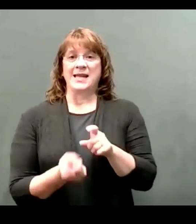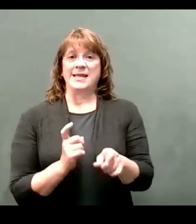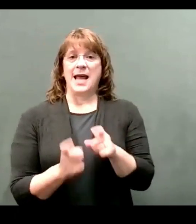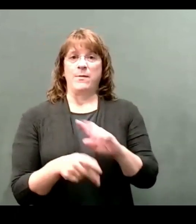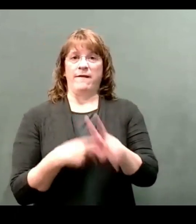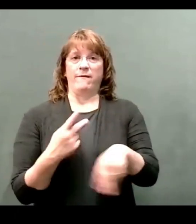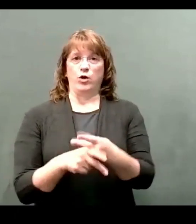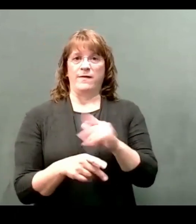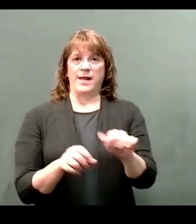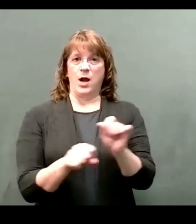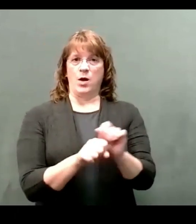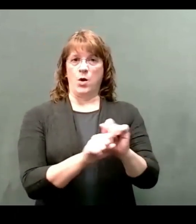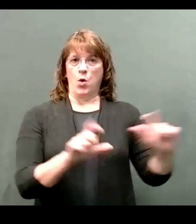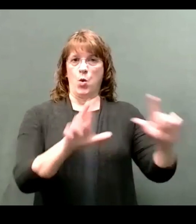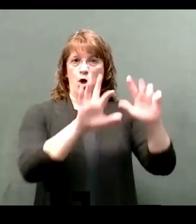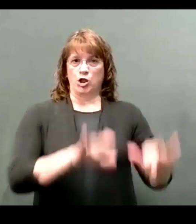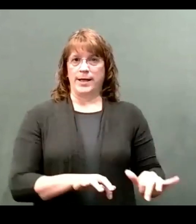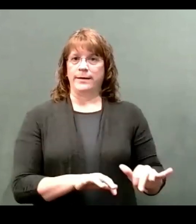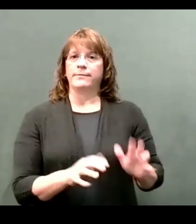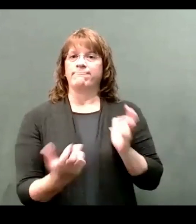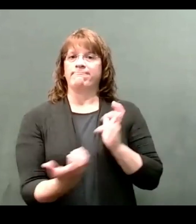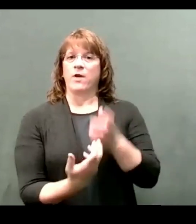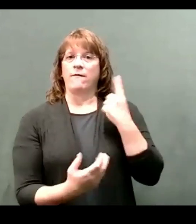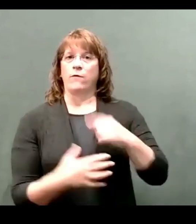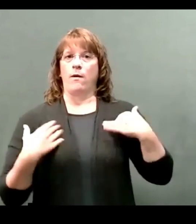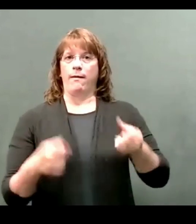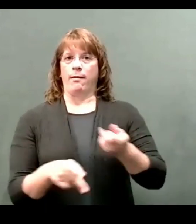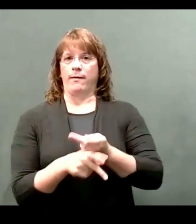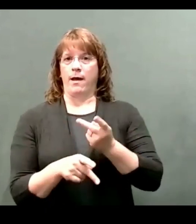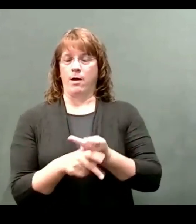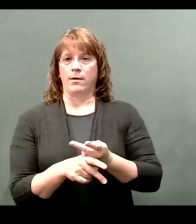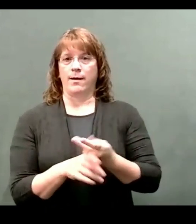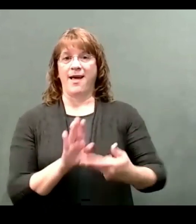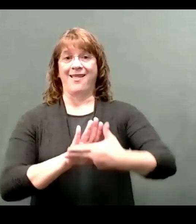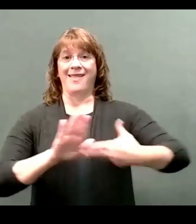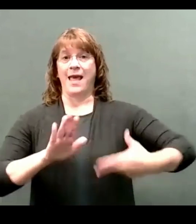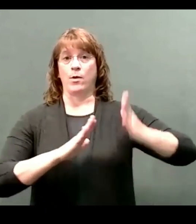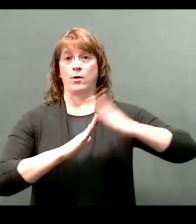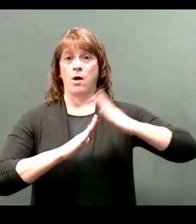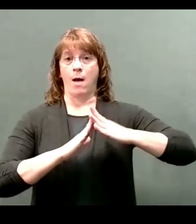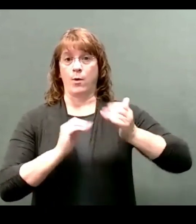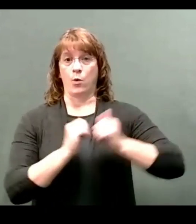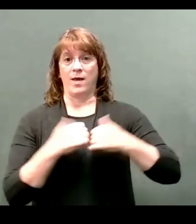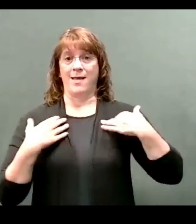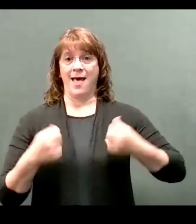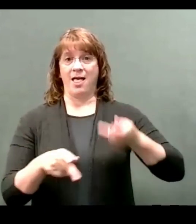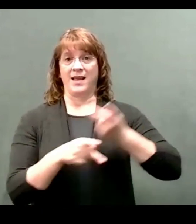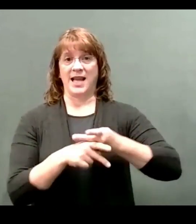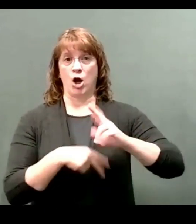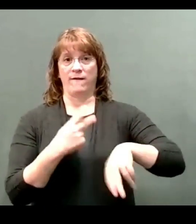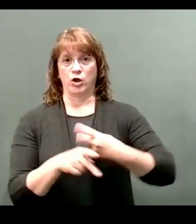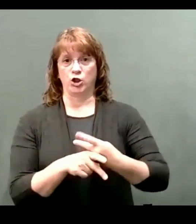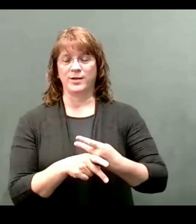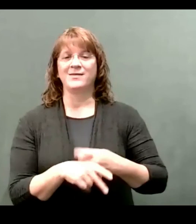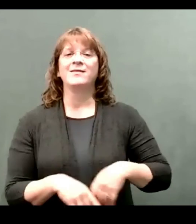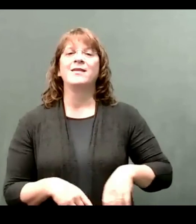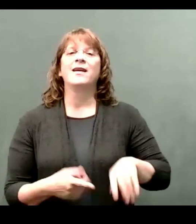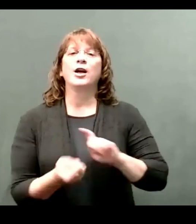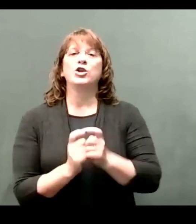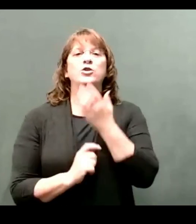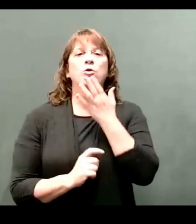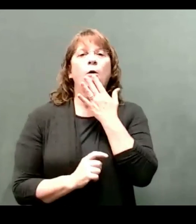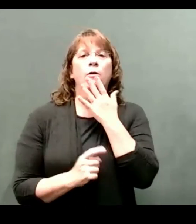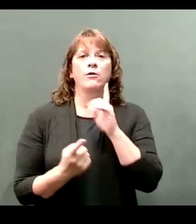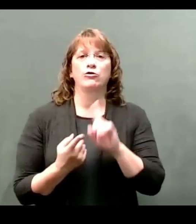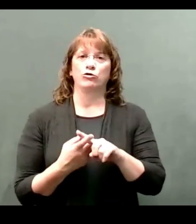adapted version of that worksheet that we made for healthcare. You can see that we helpfully labeled the top with healthcare version and changed the